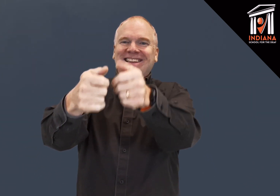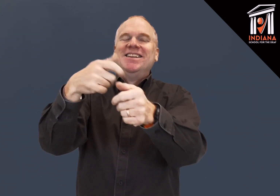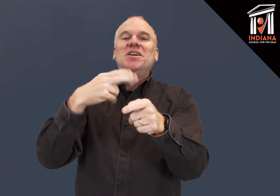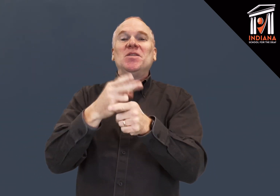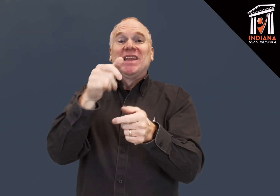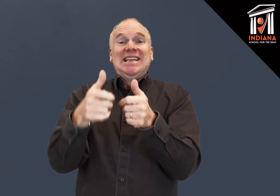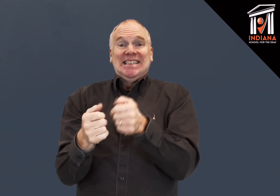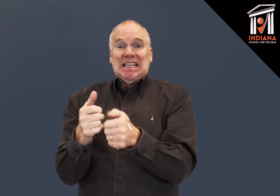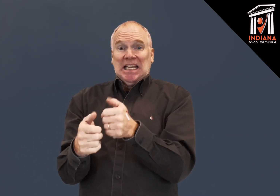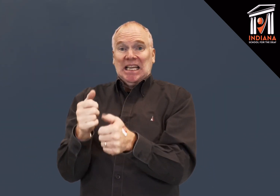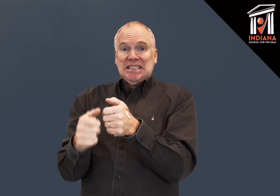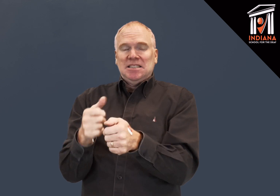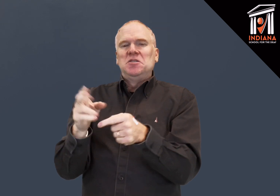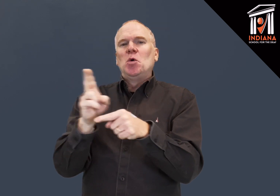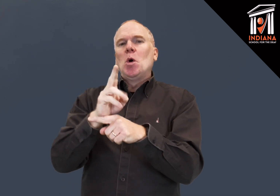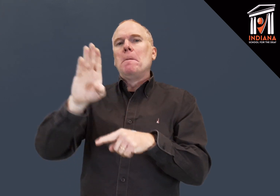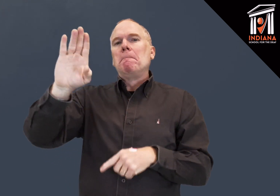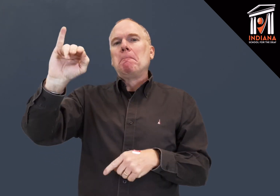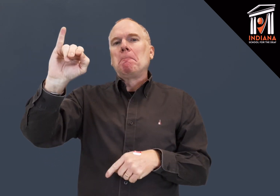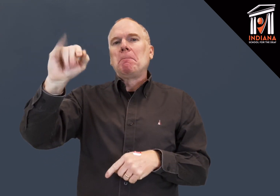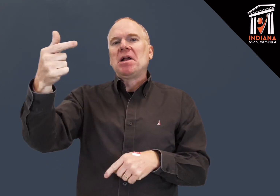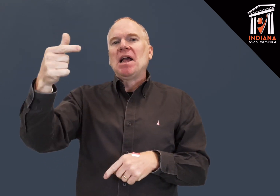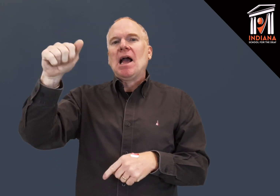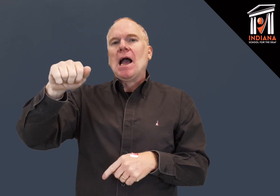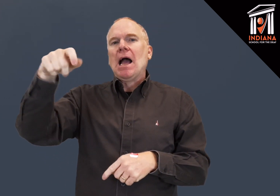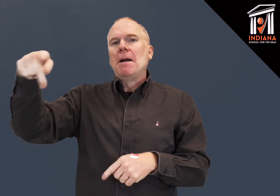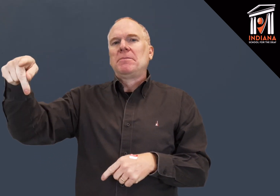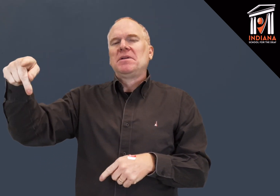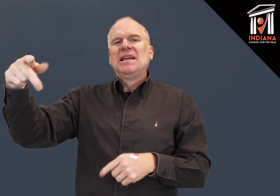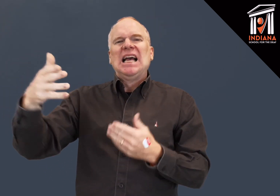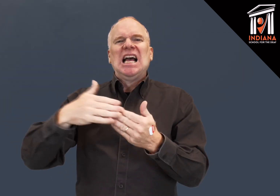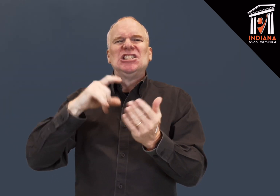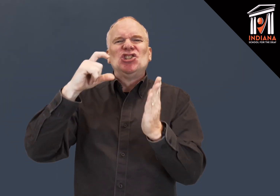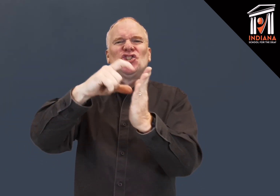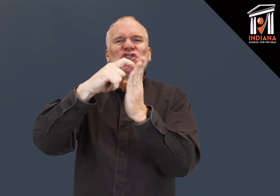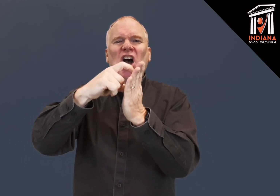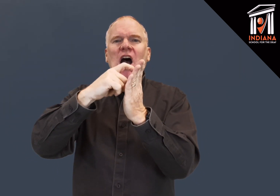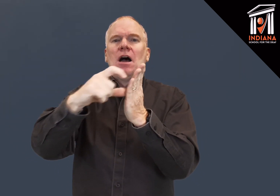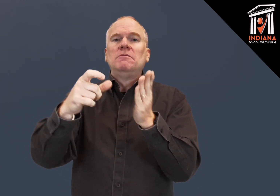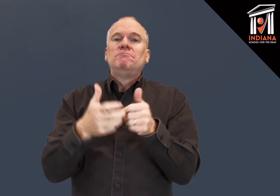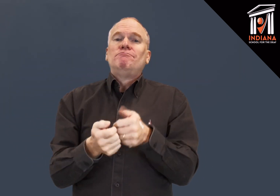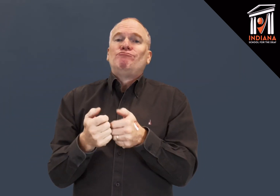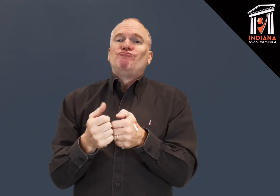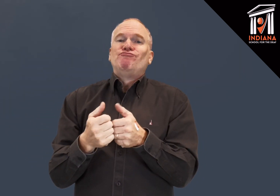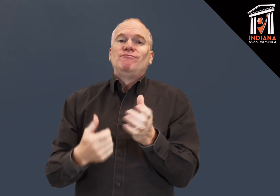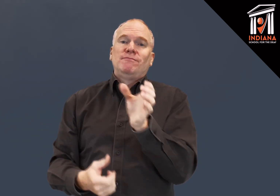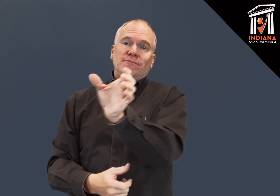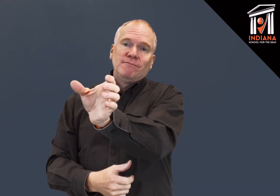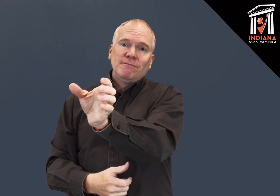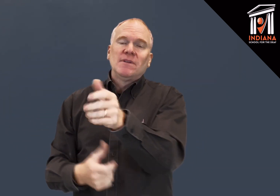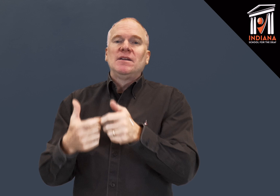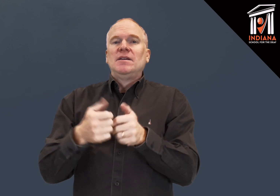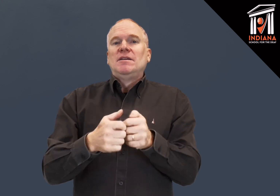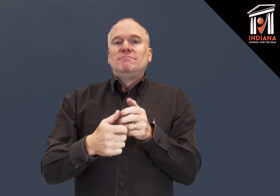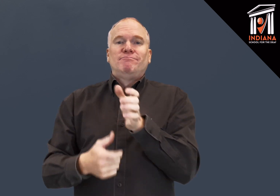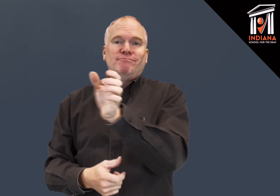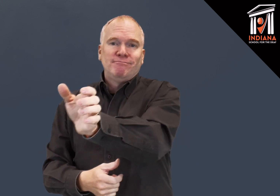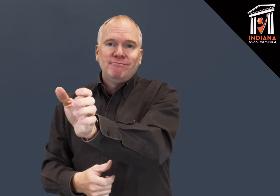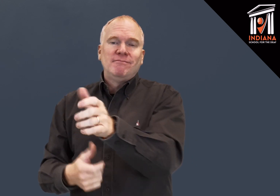use my phone. So I was texting just like I'm using my phone for this video right now. So there's an app called Big App, and